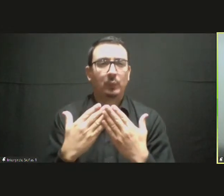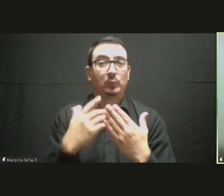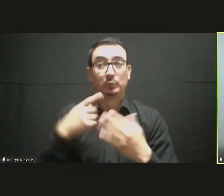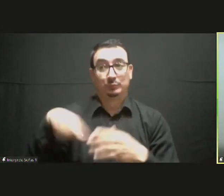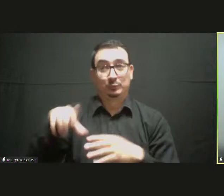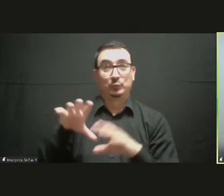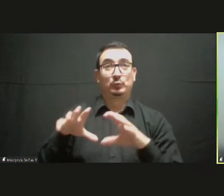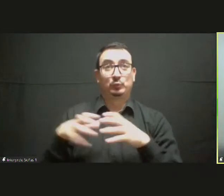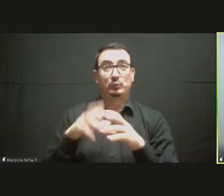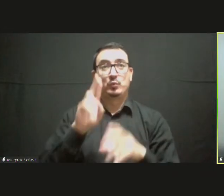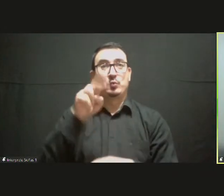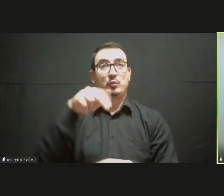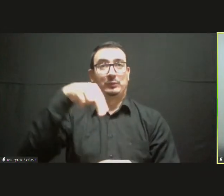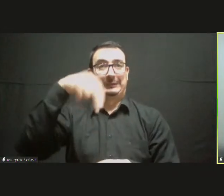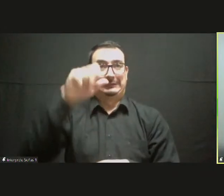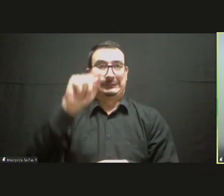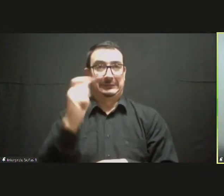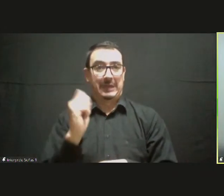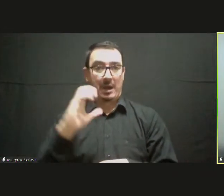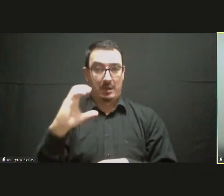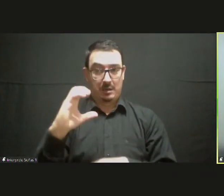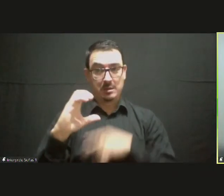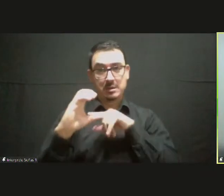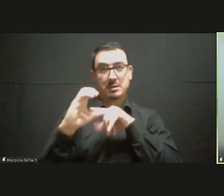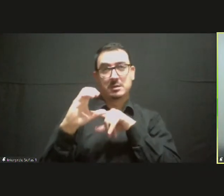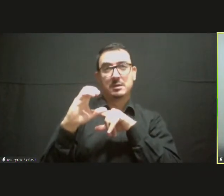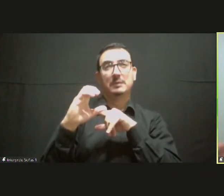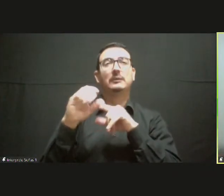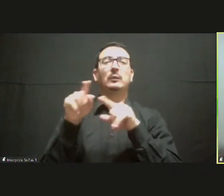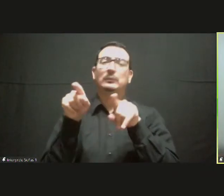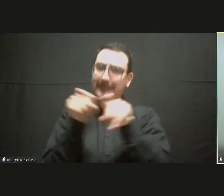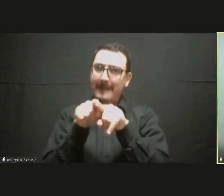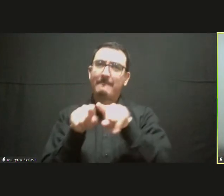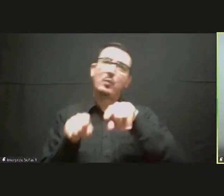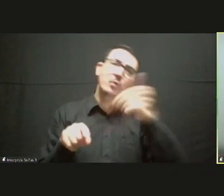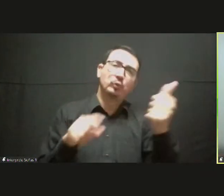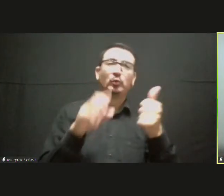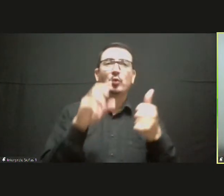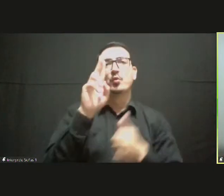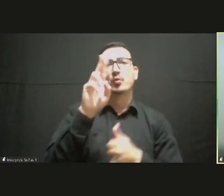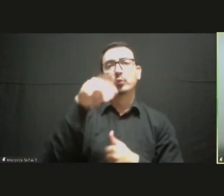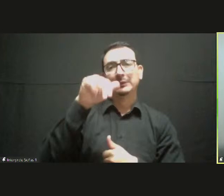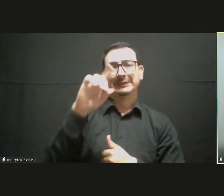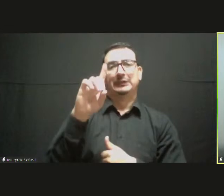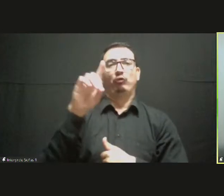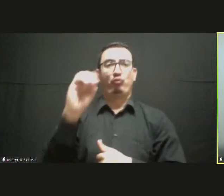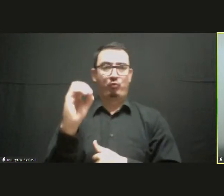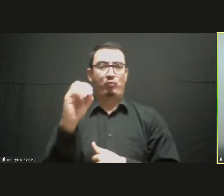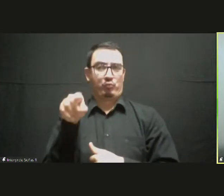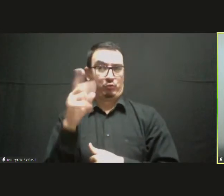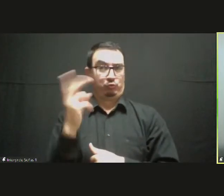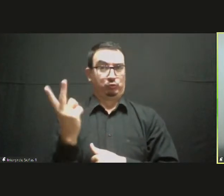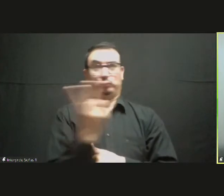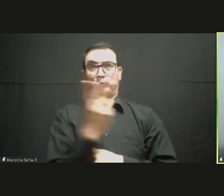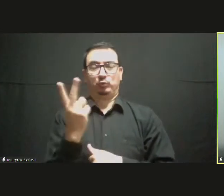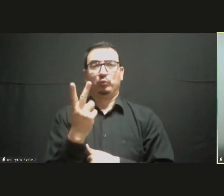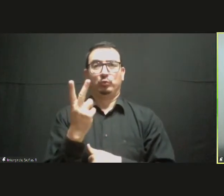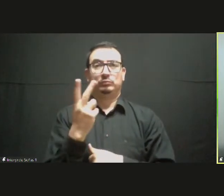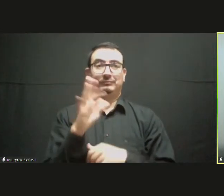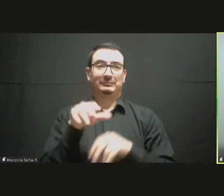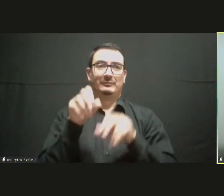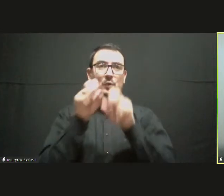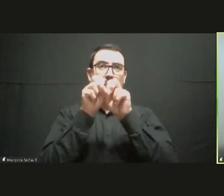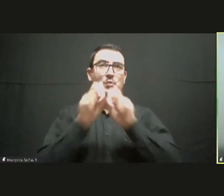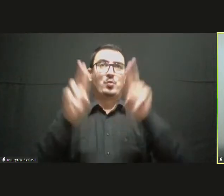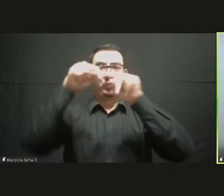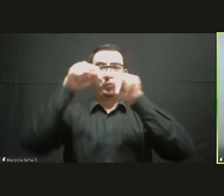this Global Services Forum. International tourism is now at a critical juncture, and it is more important than ever for us to work together,